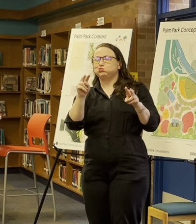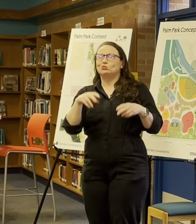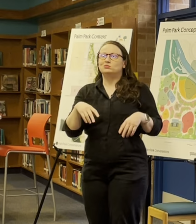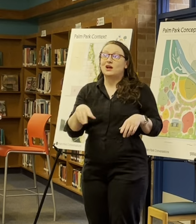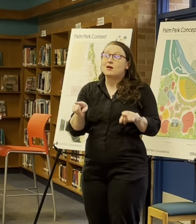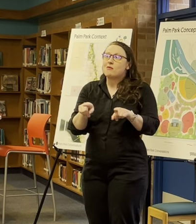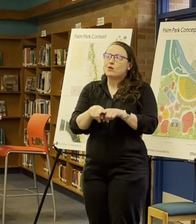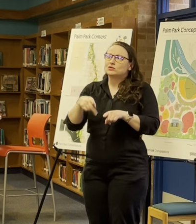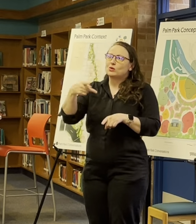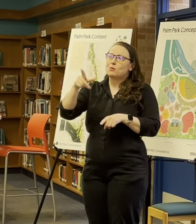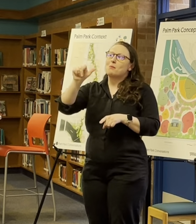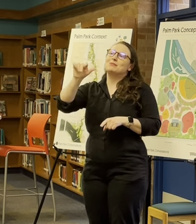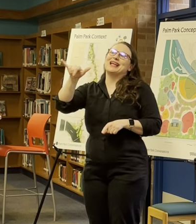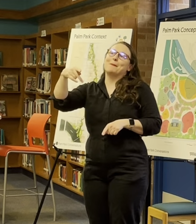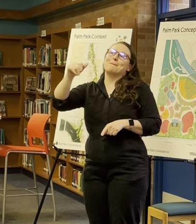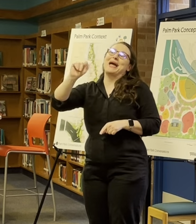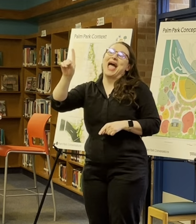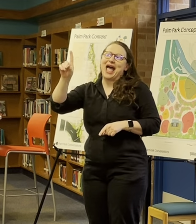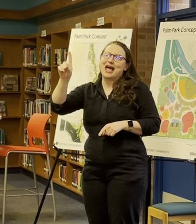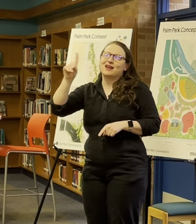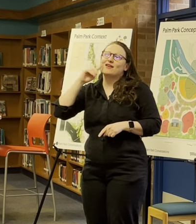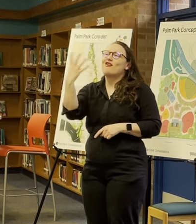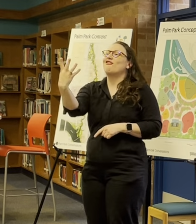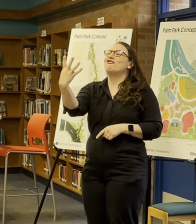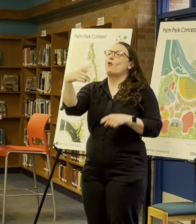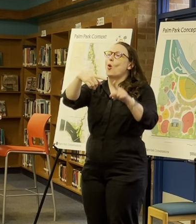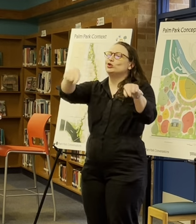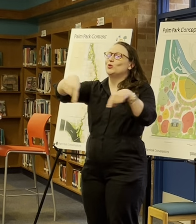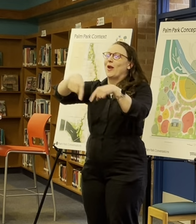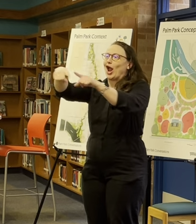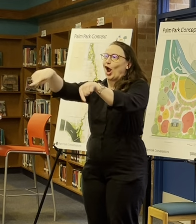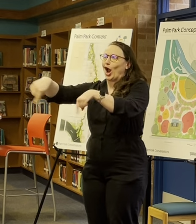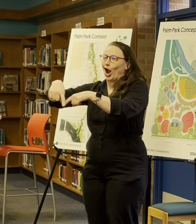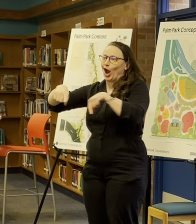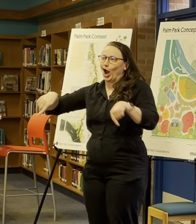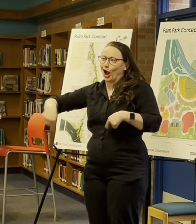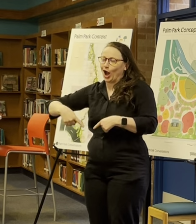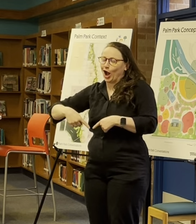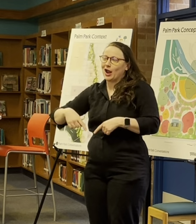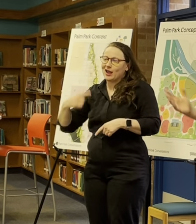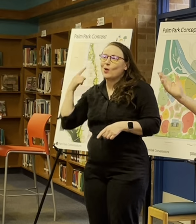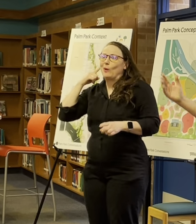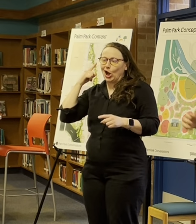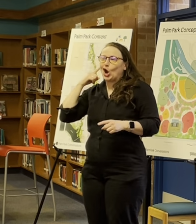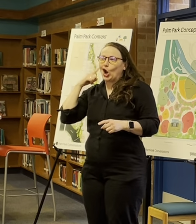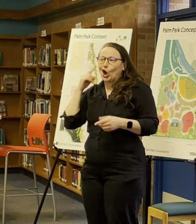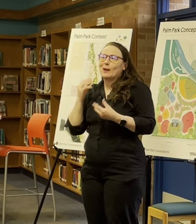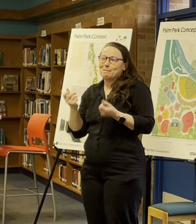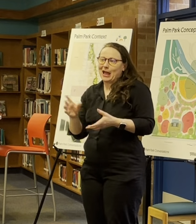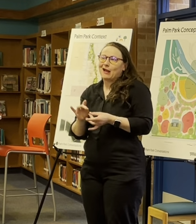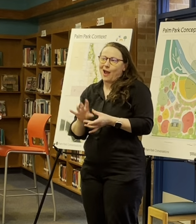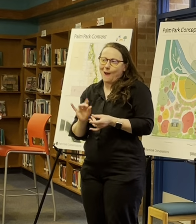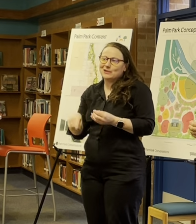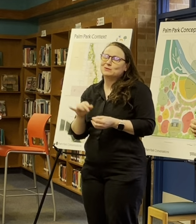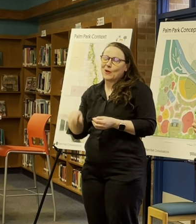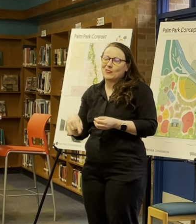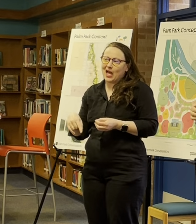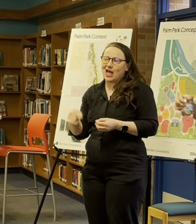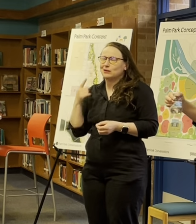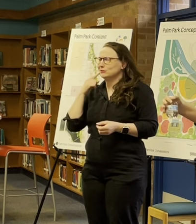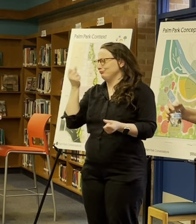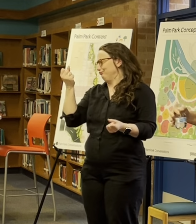play pad in front of it for Foursquare, which we heard in your comments. And again, we've been talking about, we think